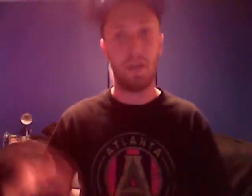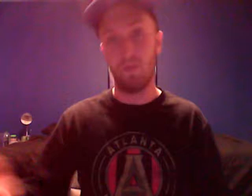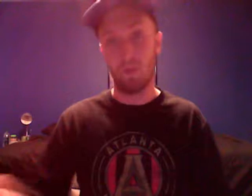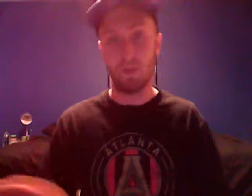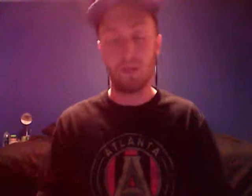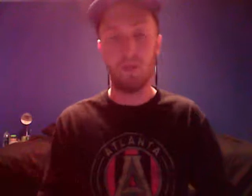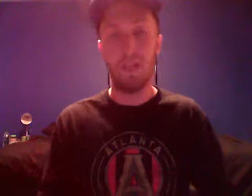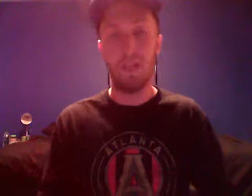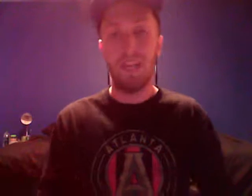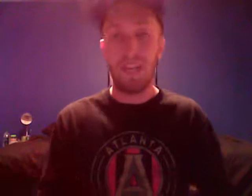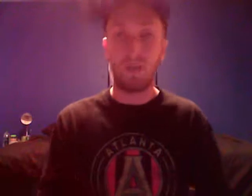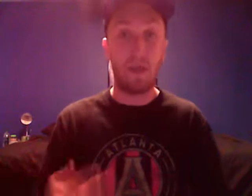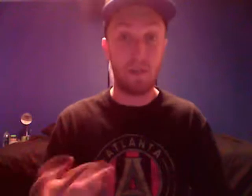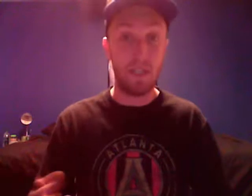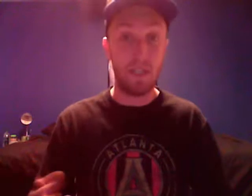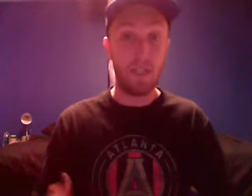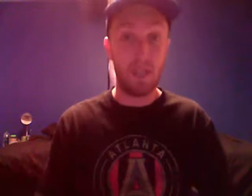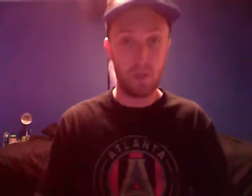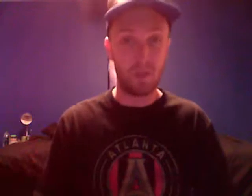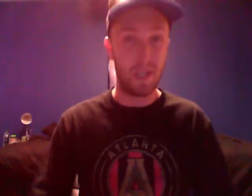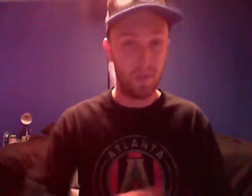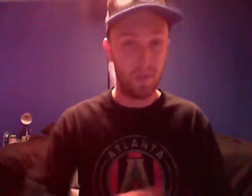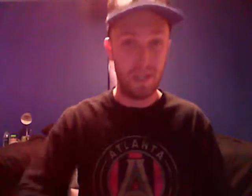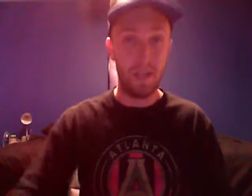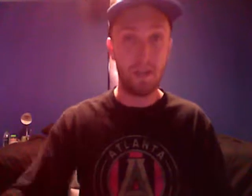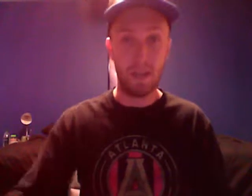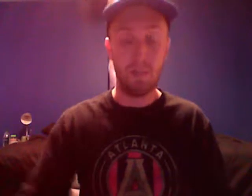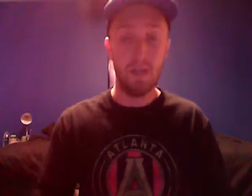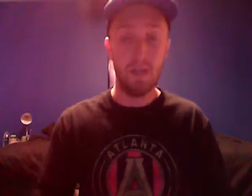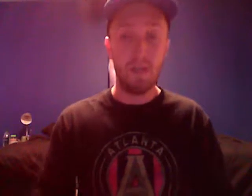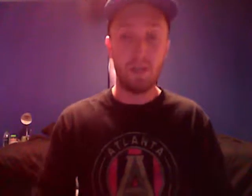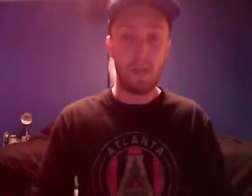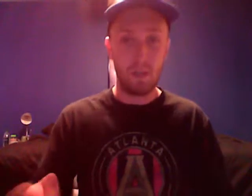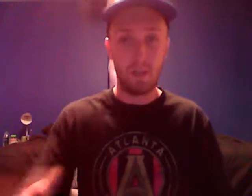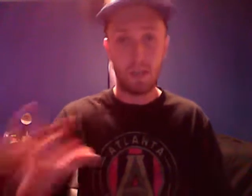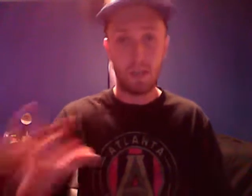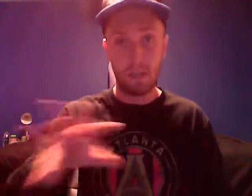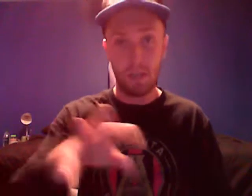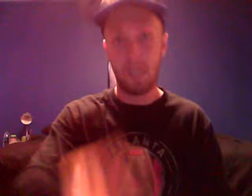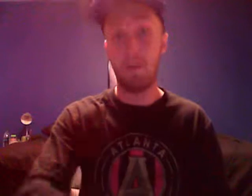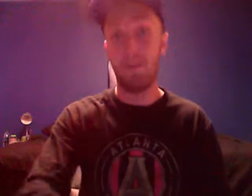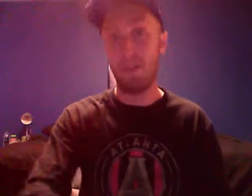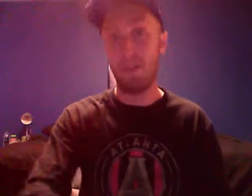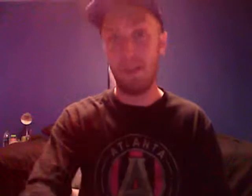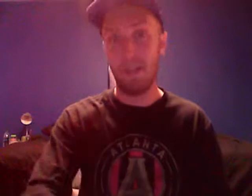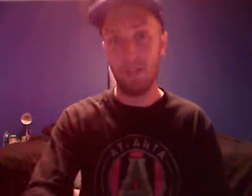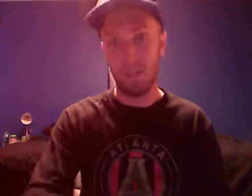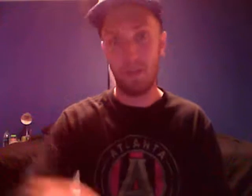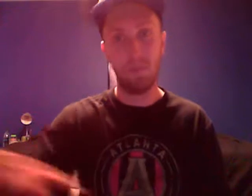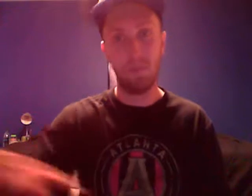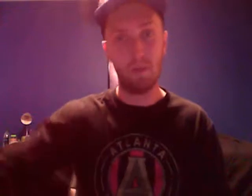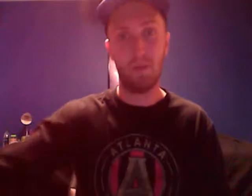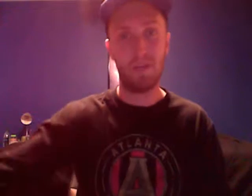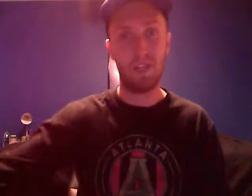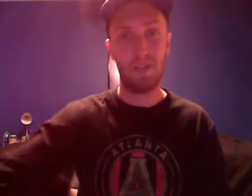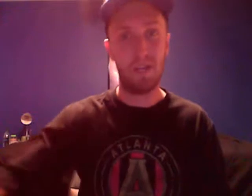and for Gressel. And so after they did that, Gressel kind of faded out of the game. So I do think until they figure that out, until they move players out there,